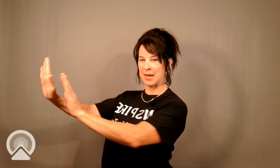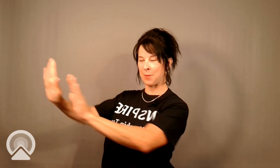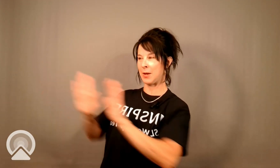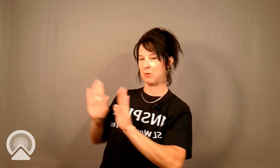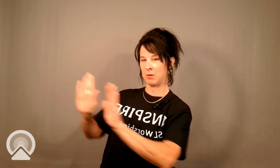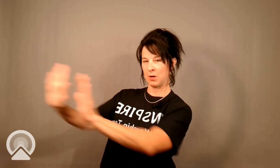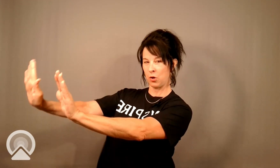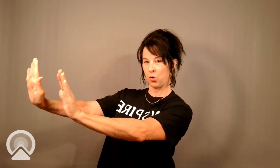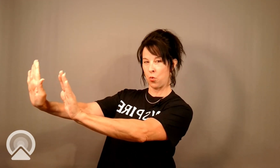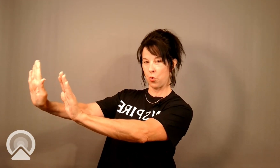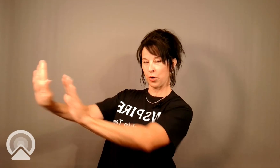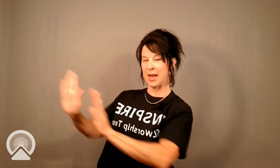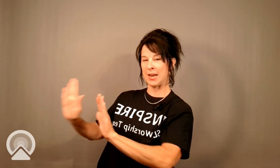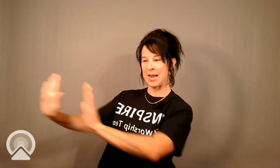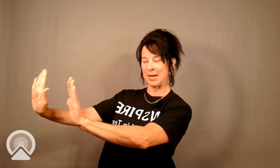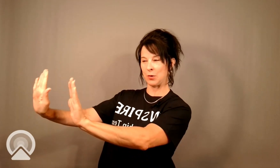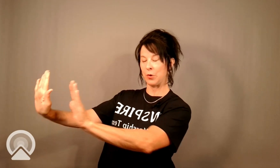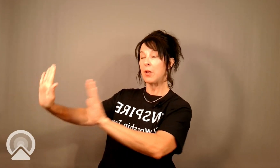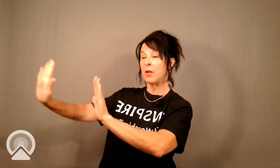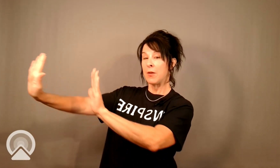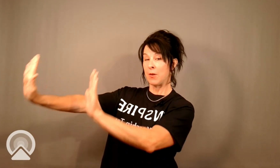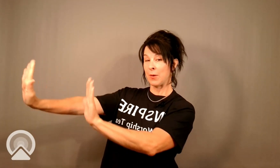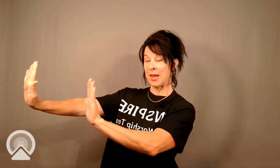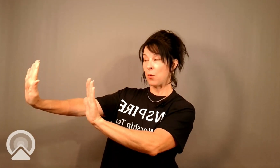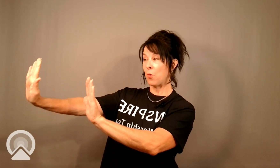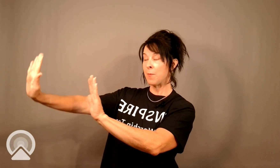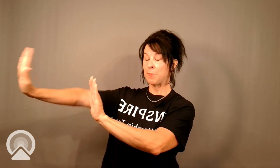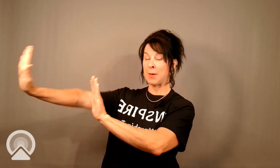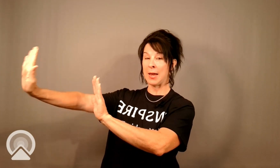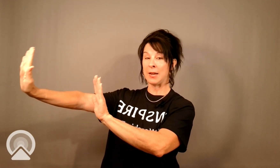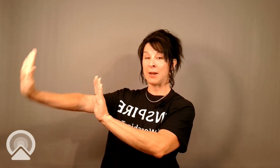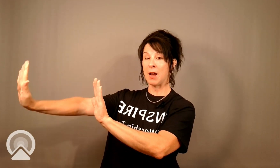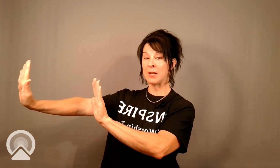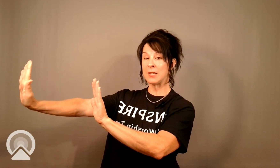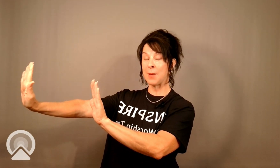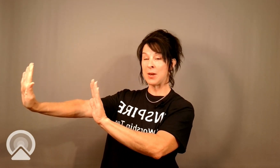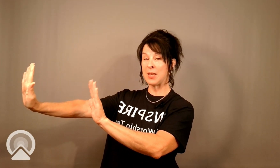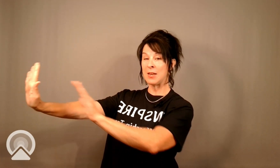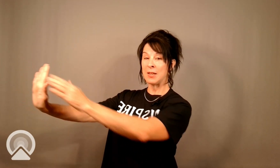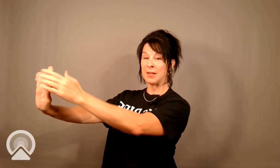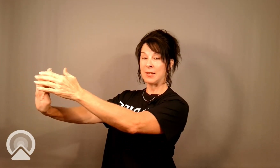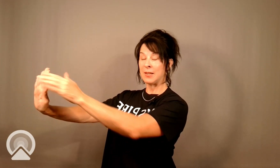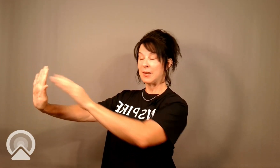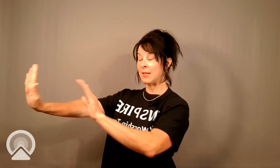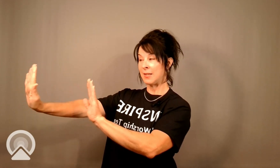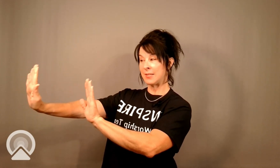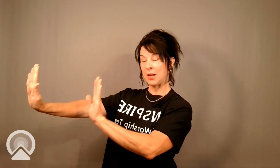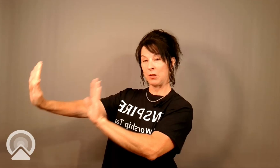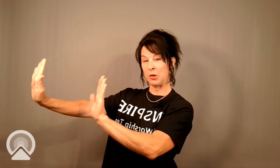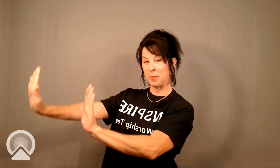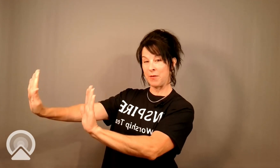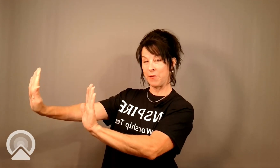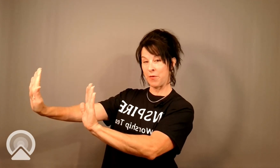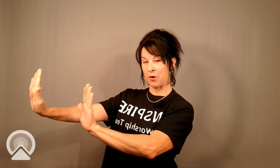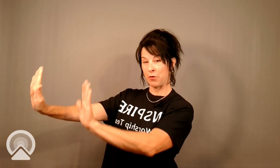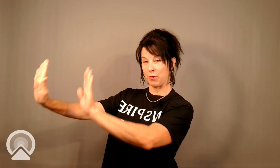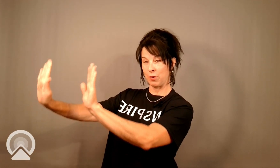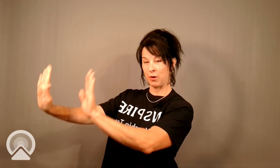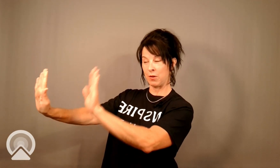about quarter at an angle. Okay, my non-dominant is out a little bit farther than